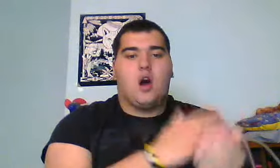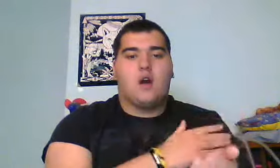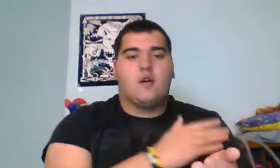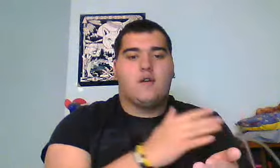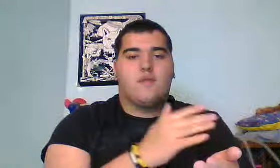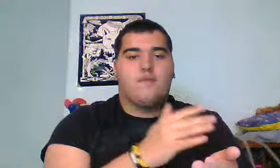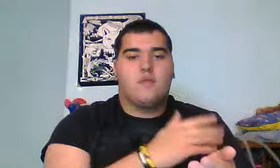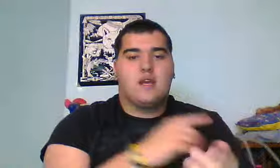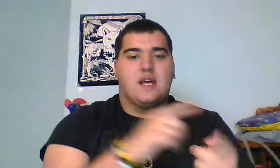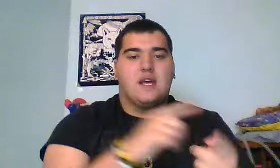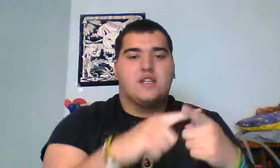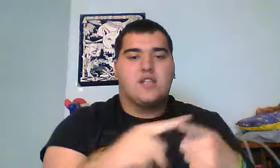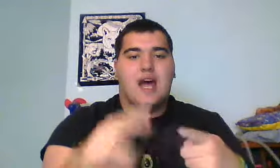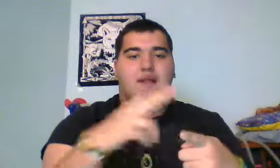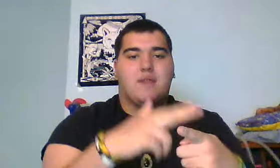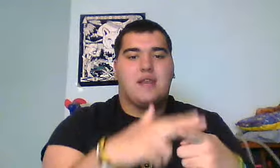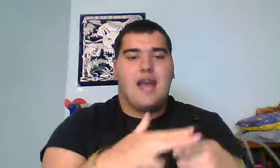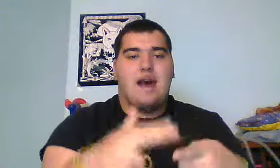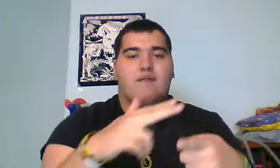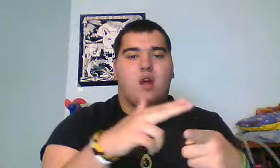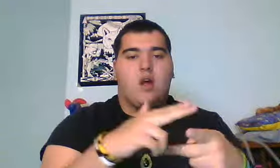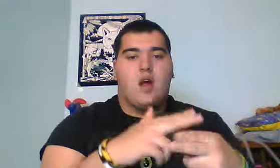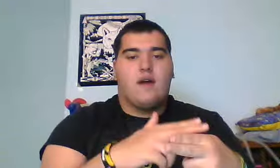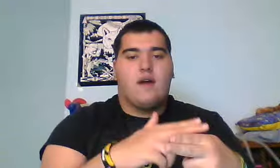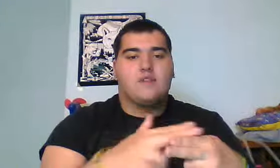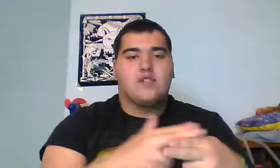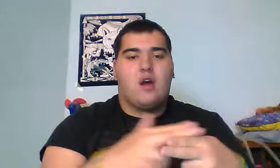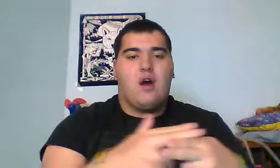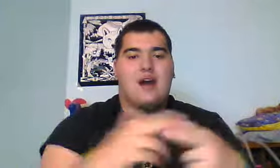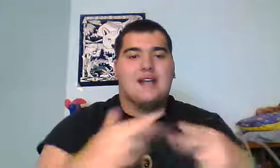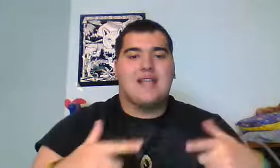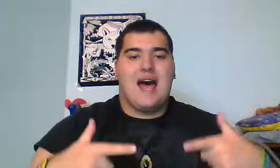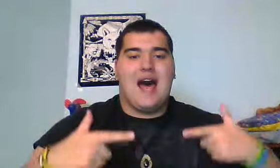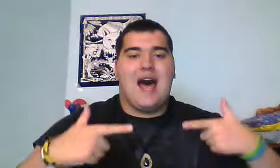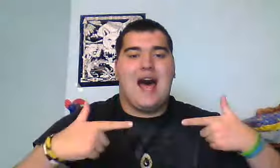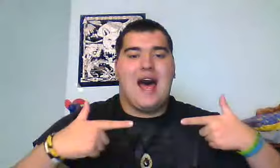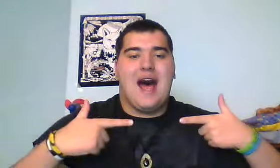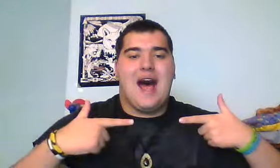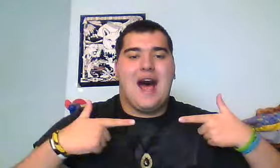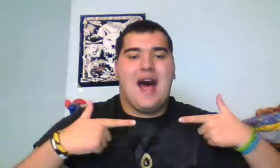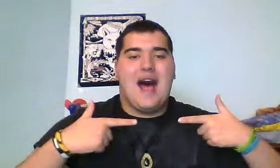The sharp enough of a short life